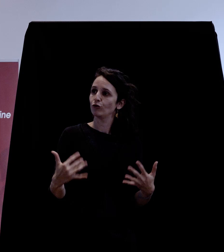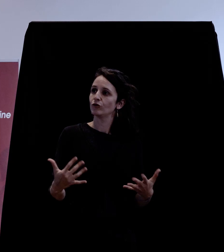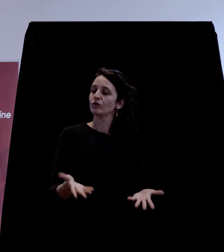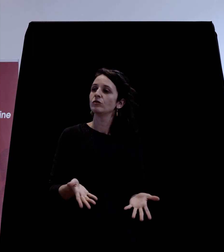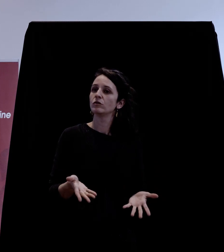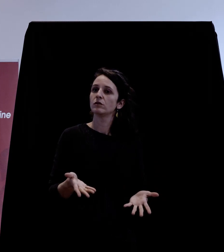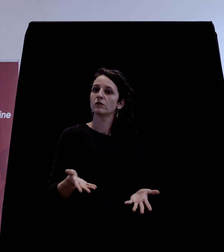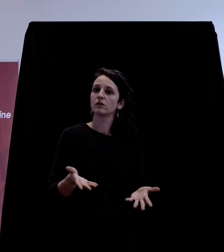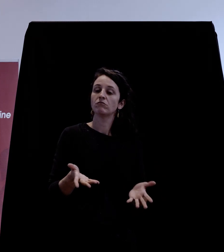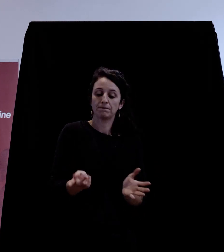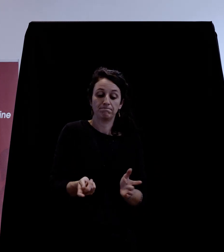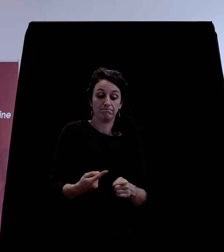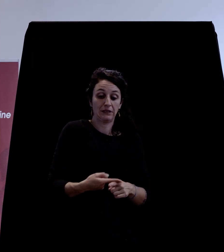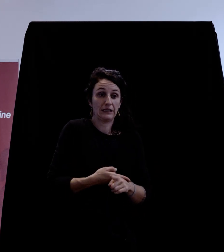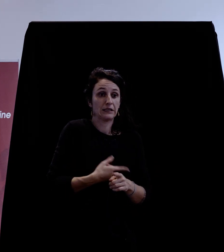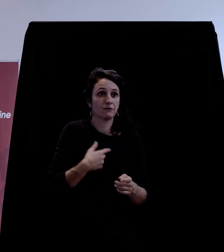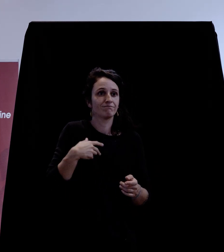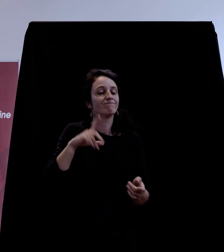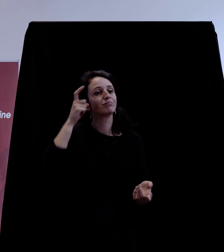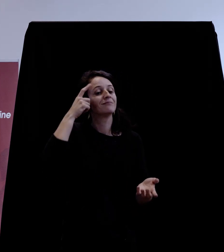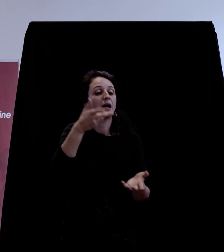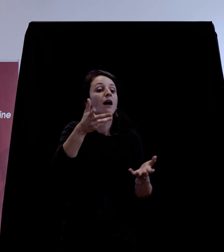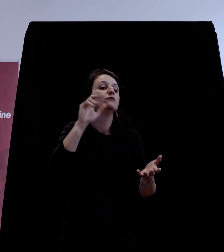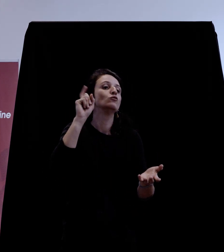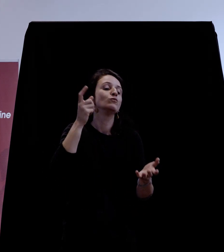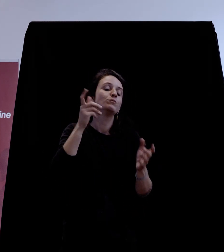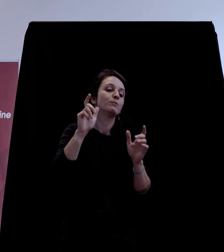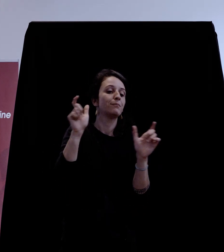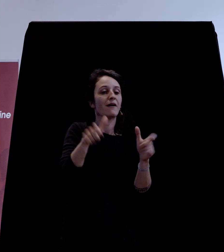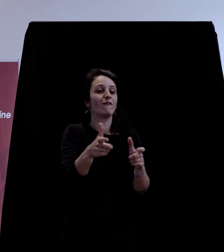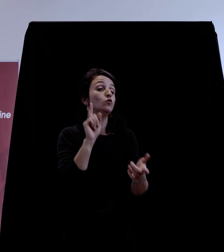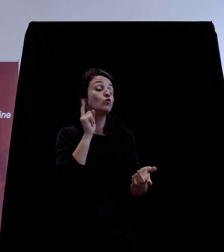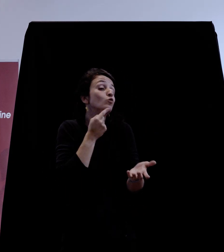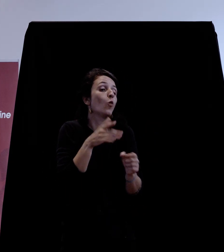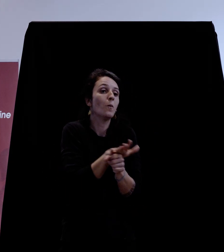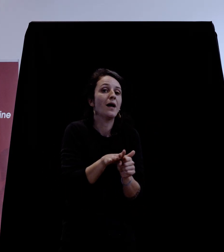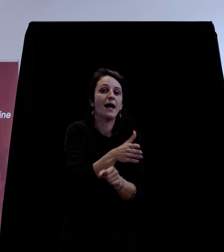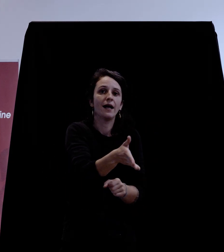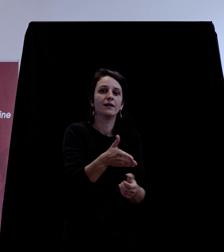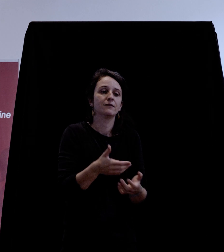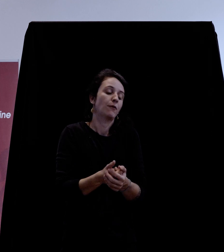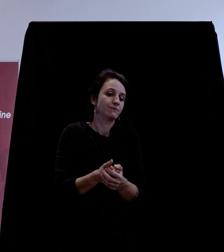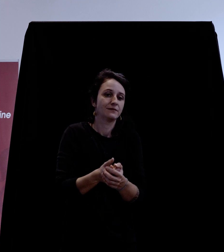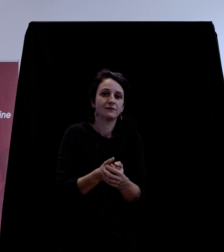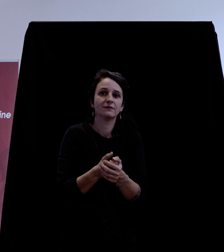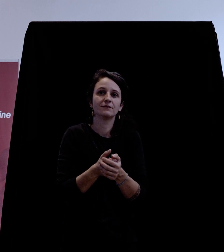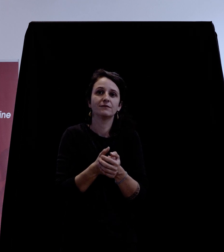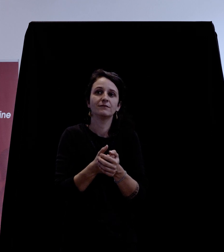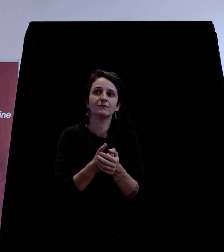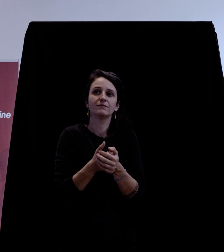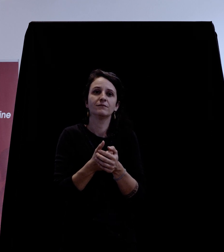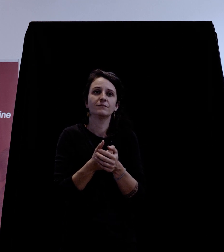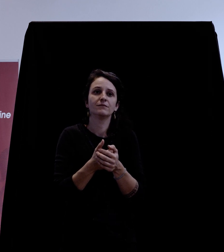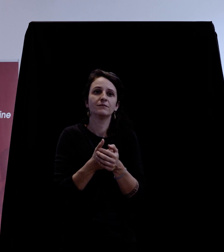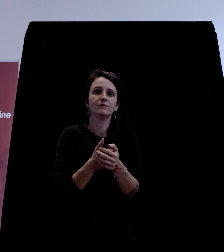did nothing, and very tactilely defensive. So it was probably painful for him to have me hold his hand. I was